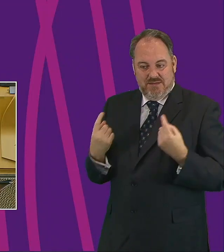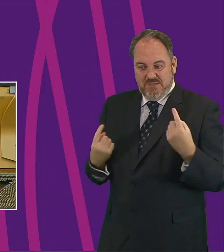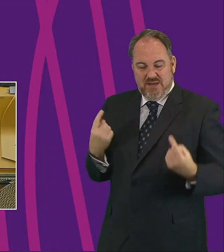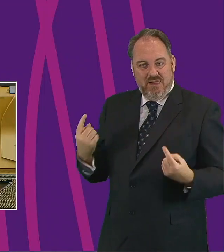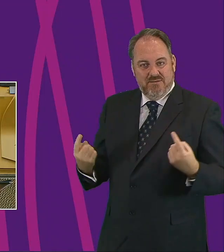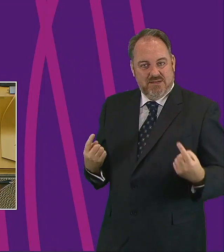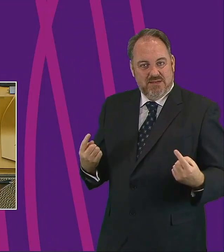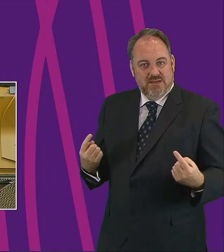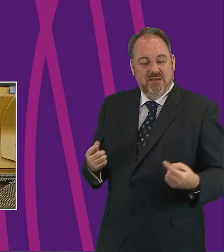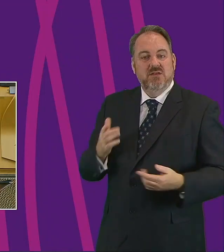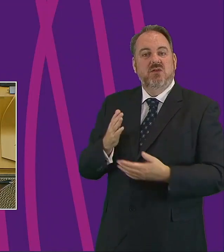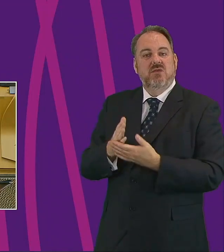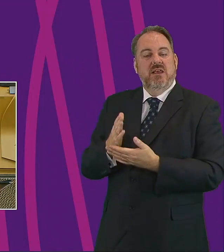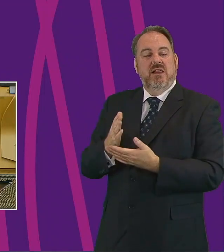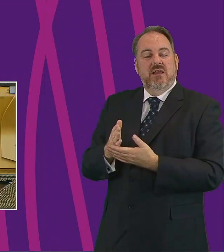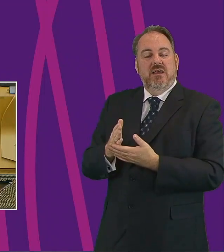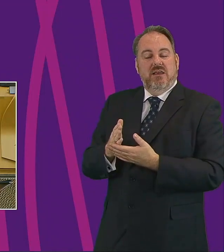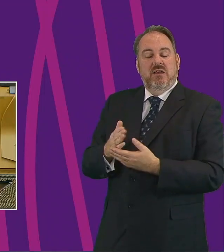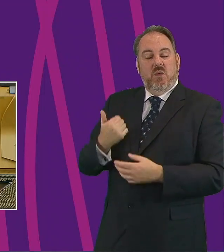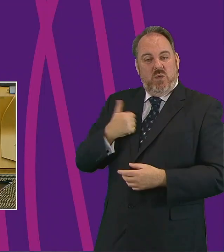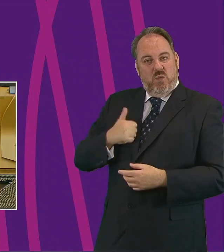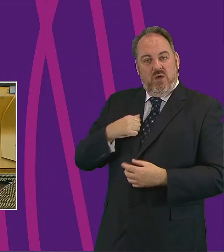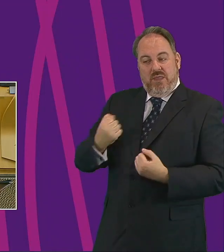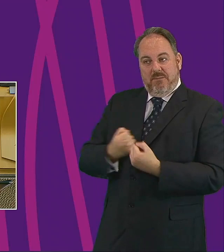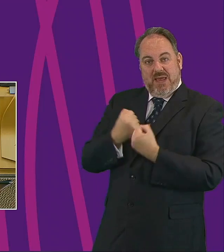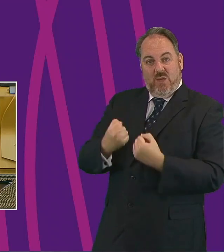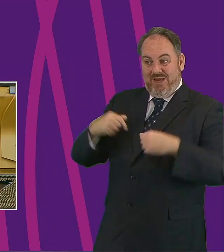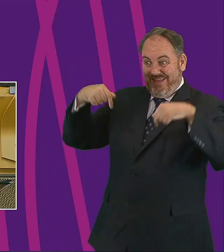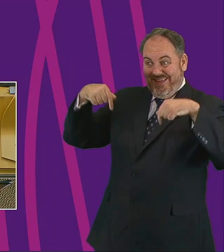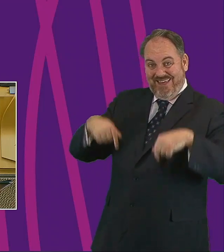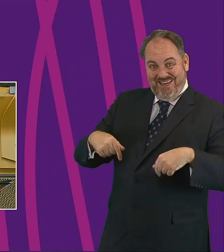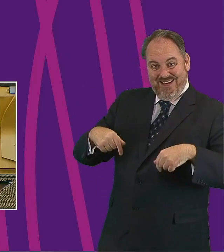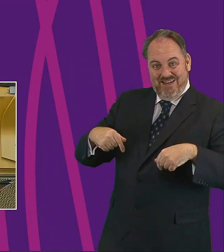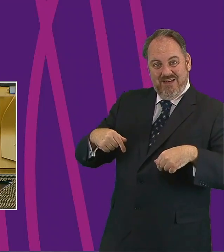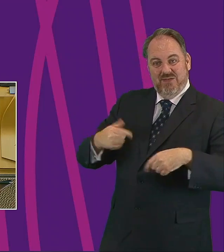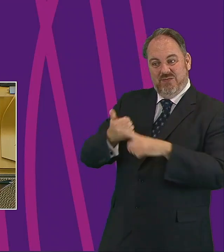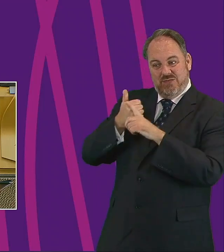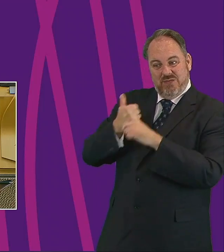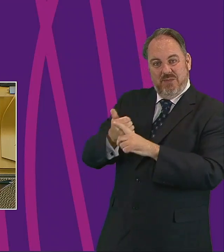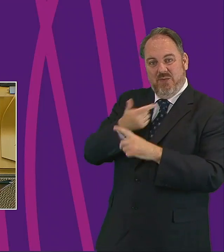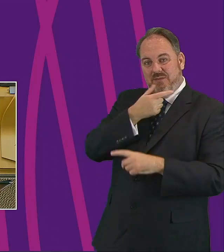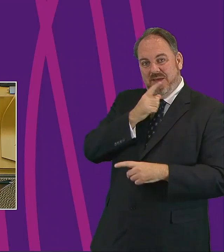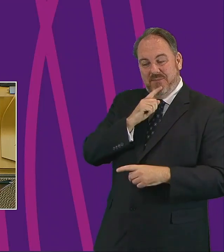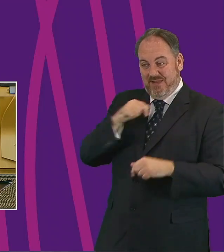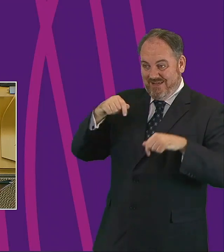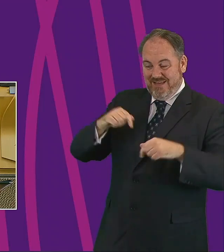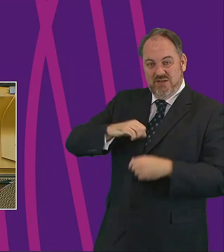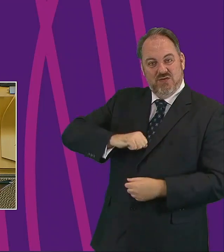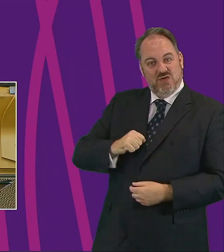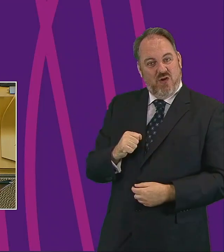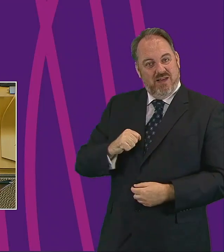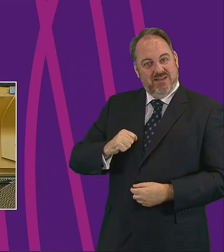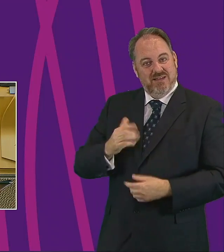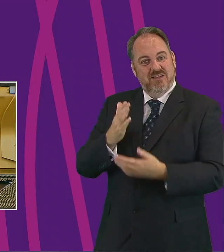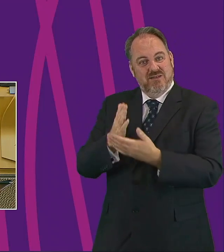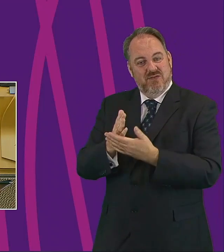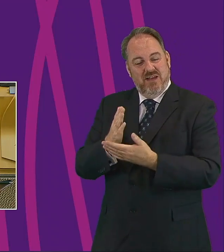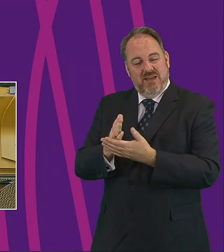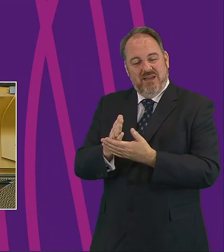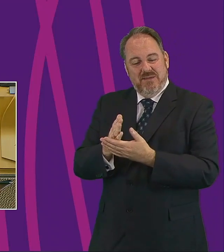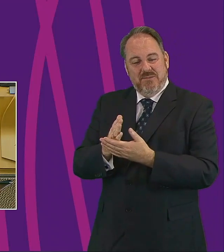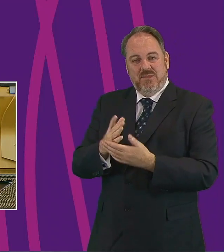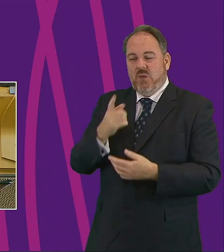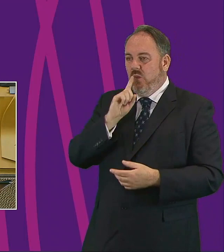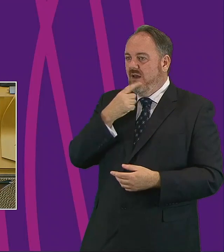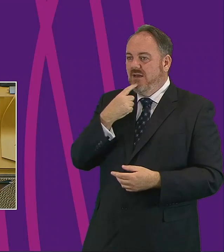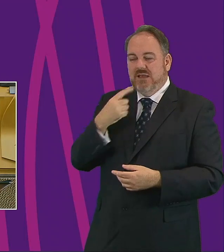more control of these decisions here in our own Parliament. When we have control of these kinds of decisions, it's not the case that we will get everything right